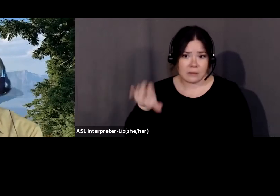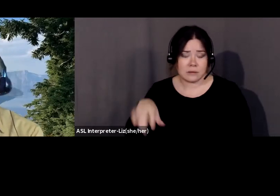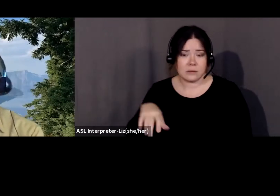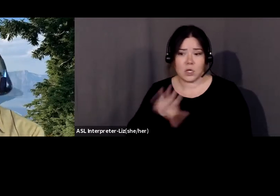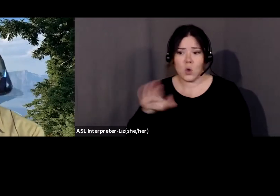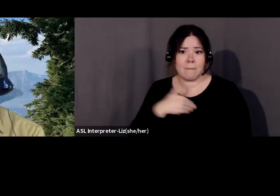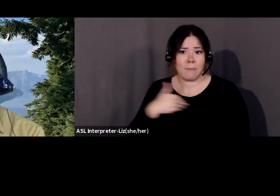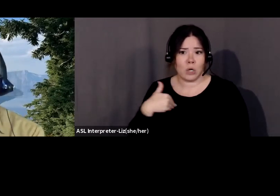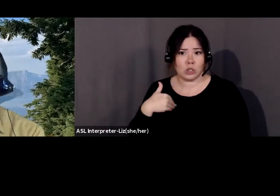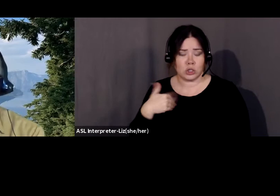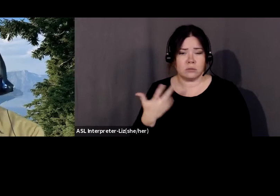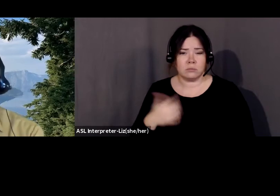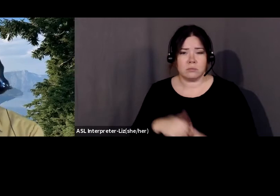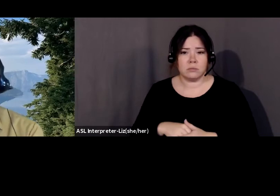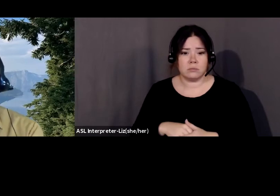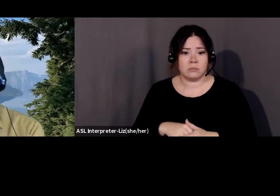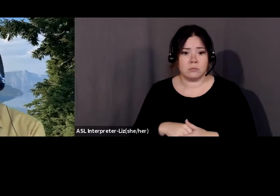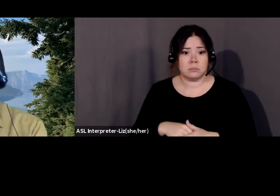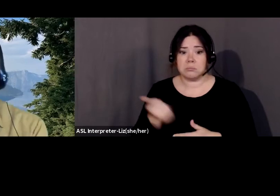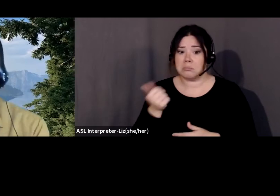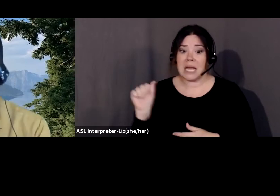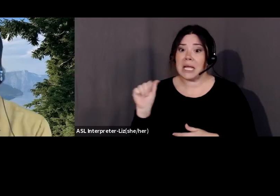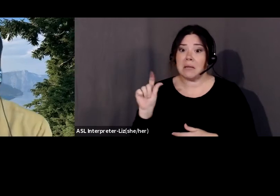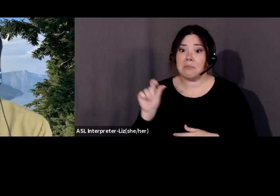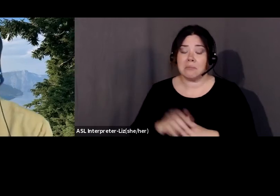expectations. Anybody?